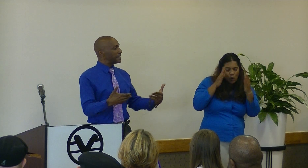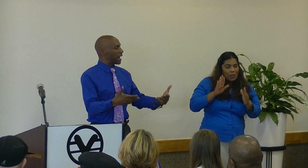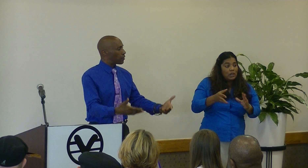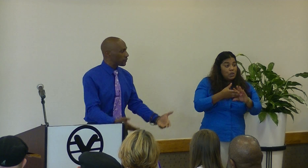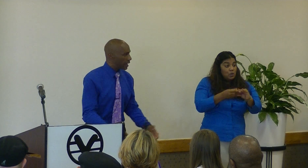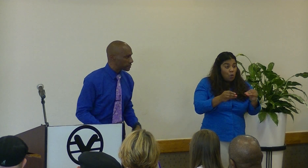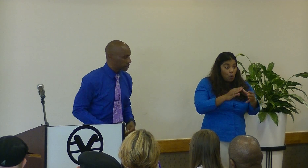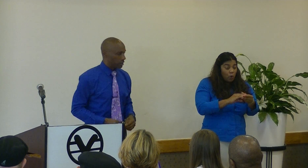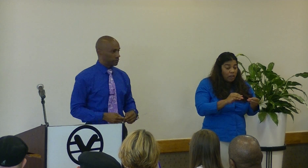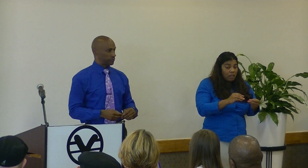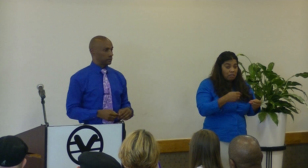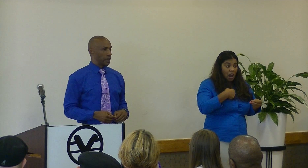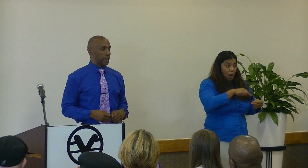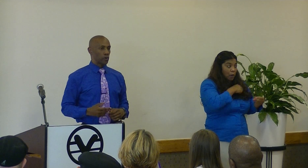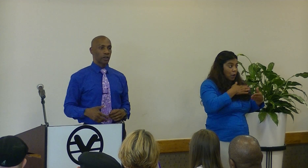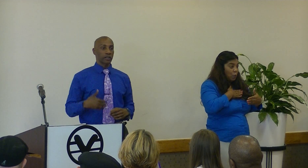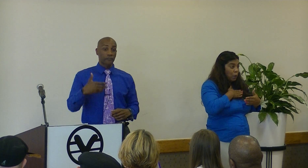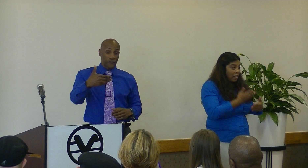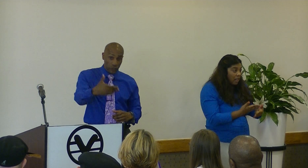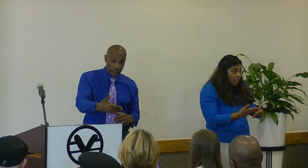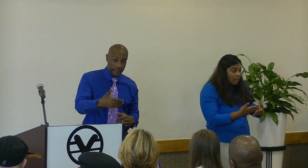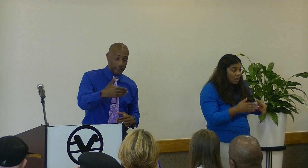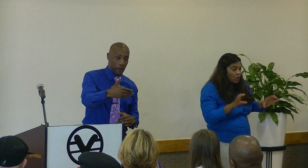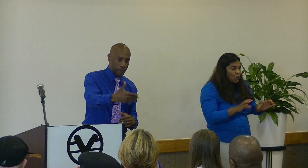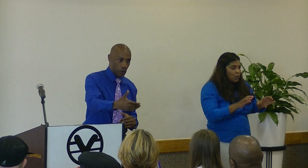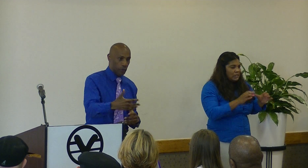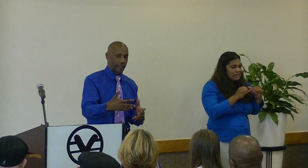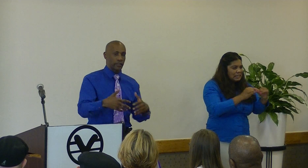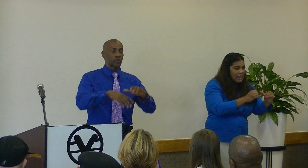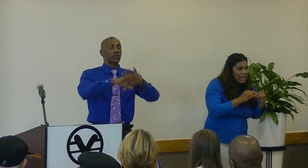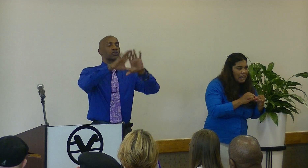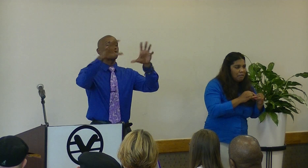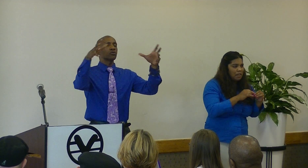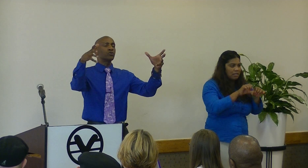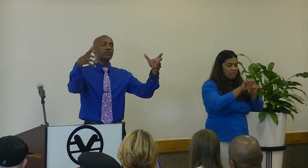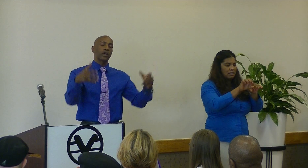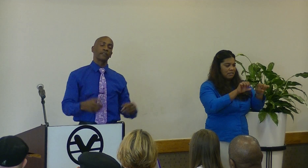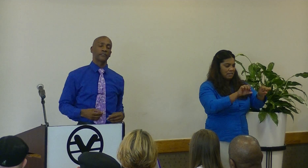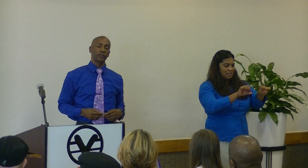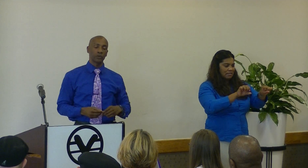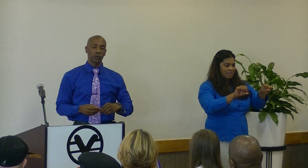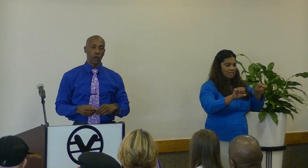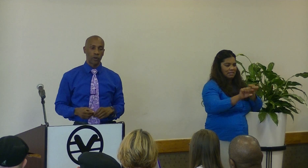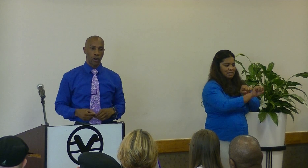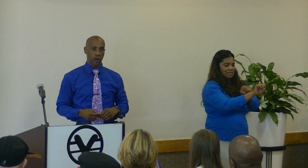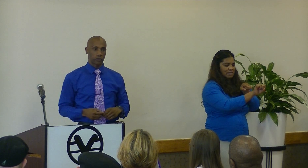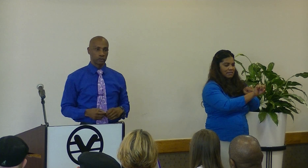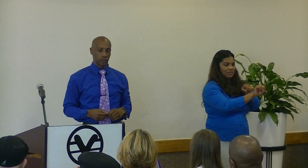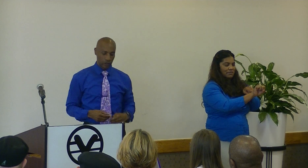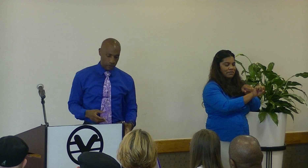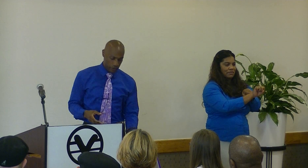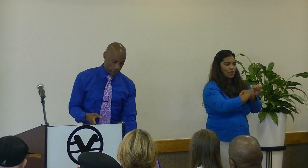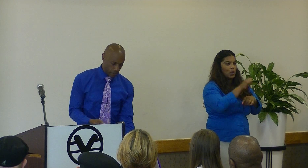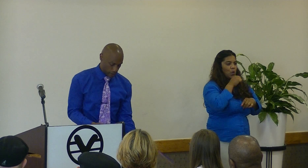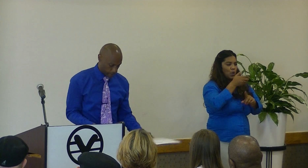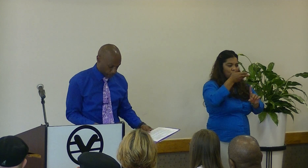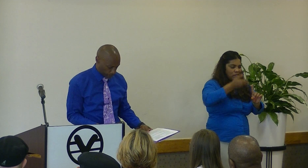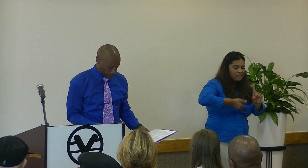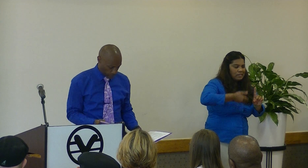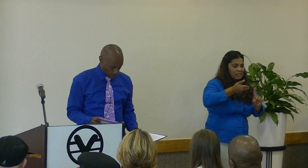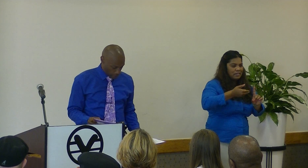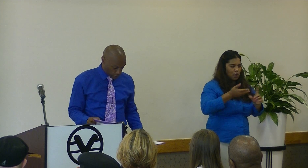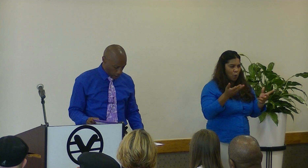to lay down that self in order to fully step forward into the true self of who and what we are? There's